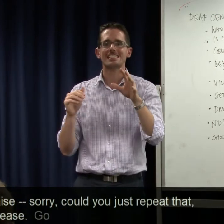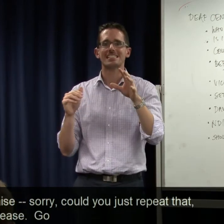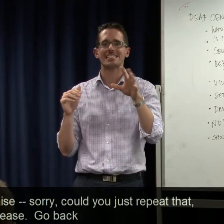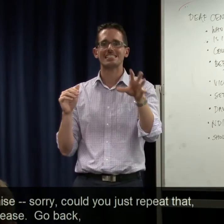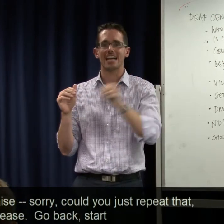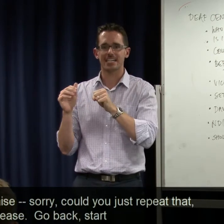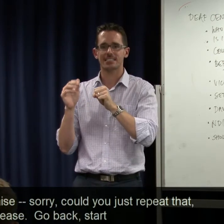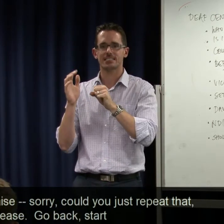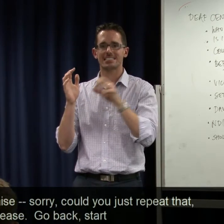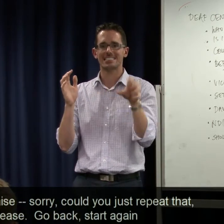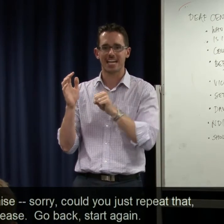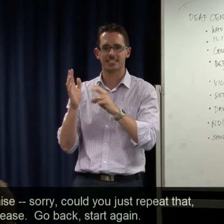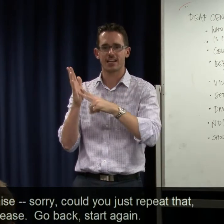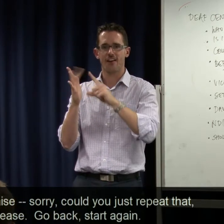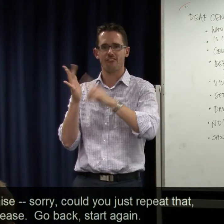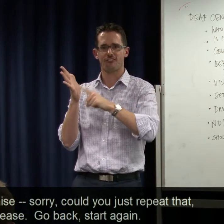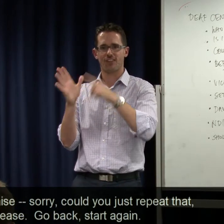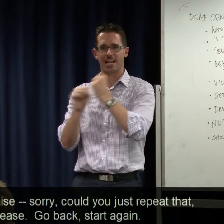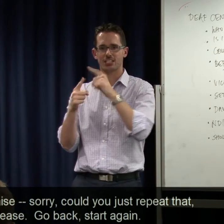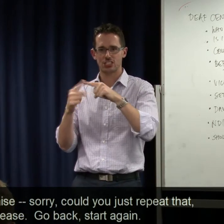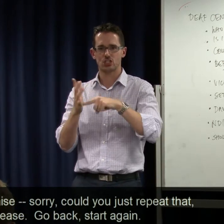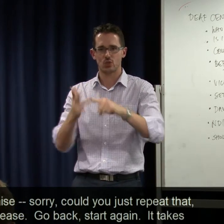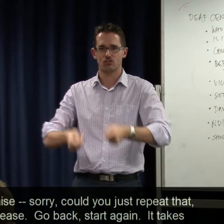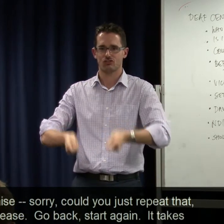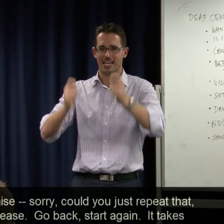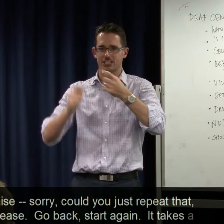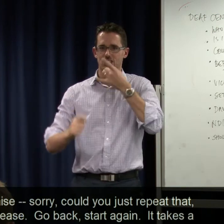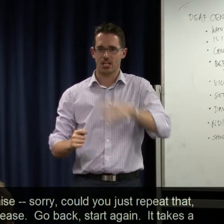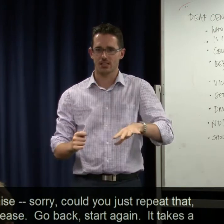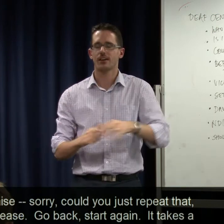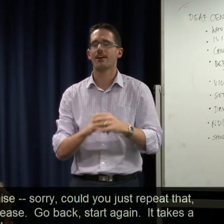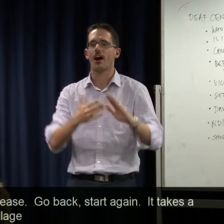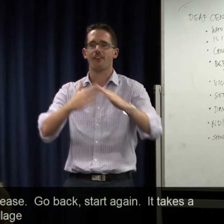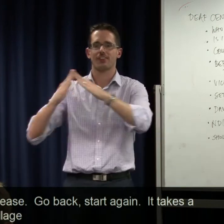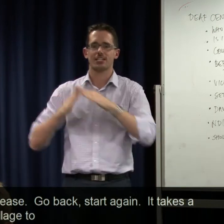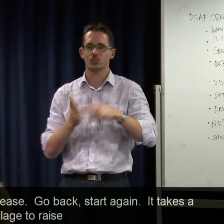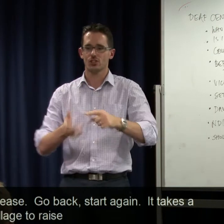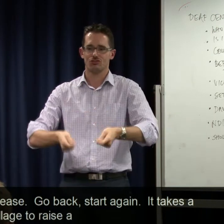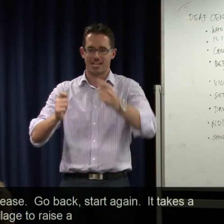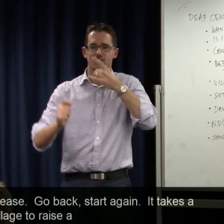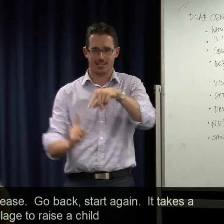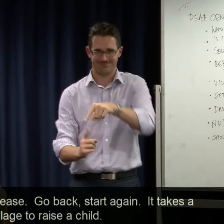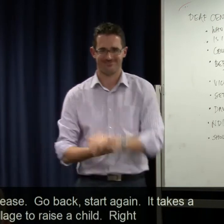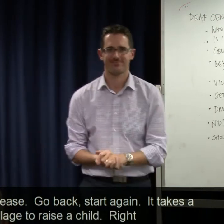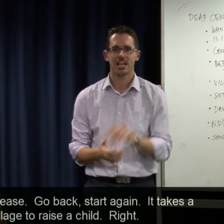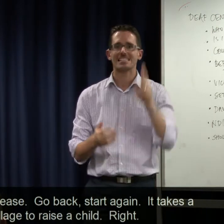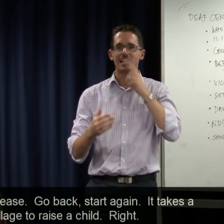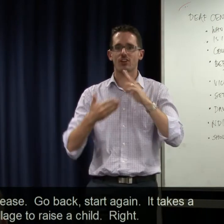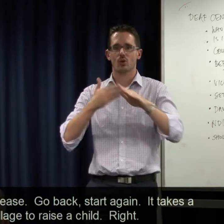It takes a village to raise a child. Right, okay. So, yes, I understand now.